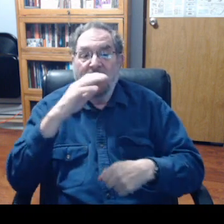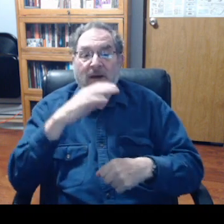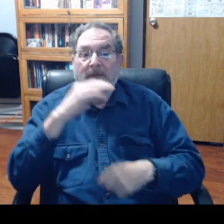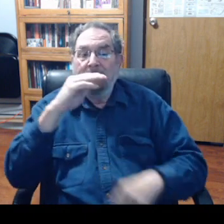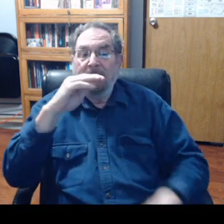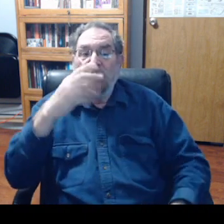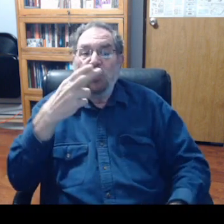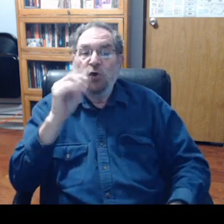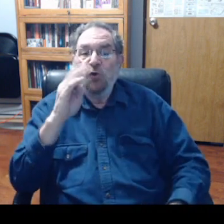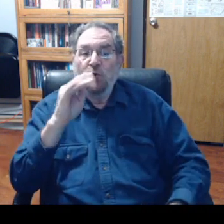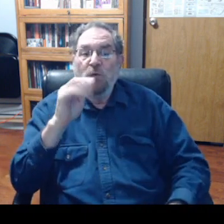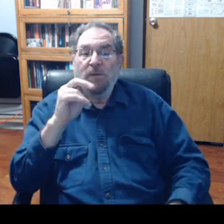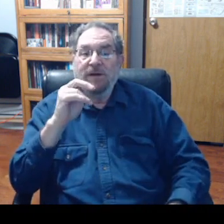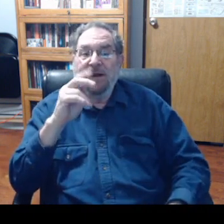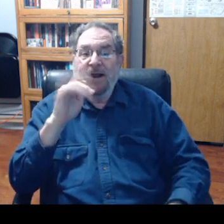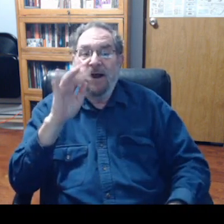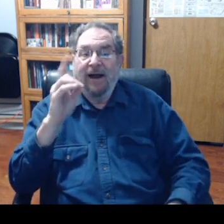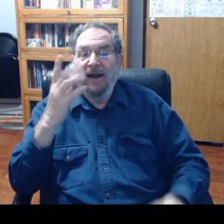of